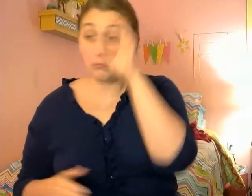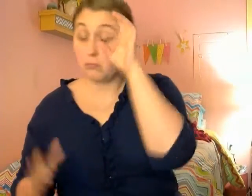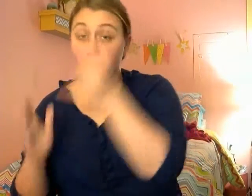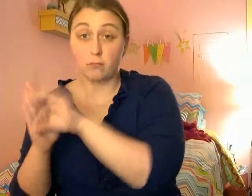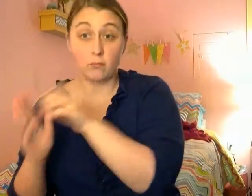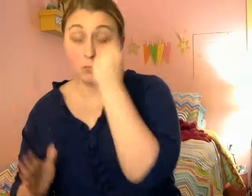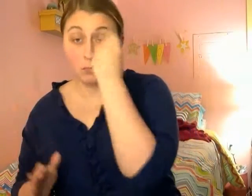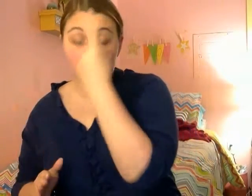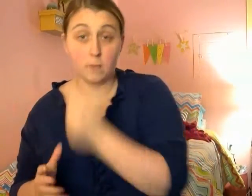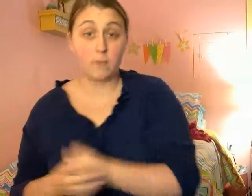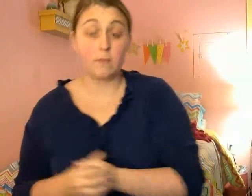Excuse me, Susanna?